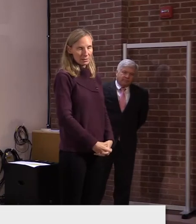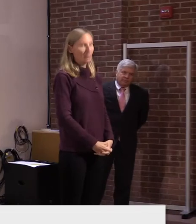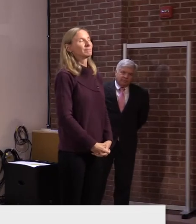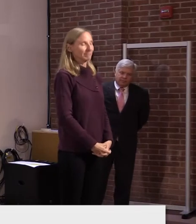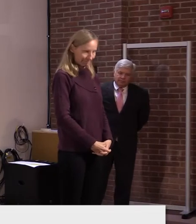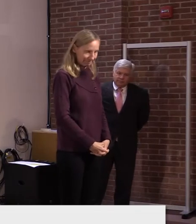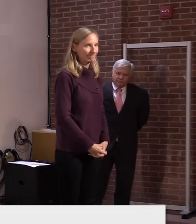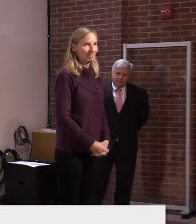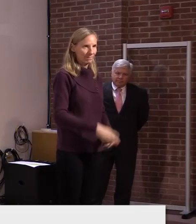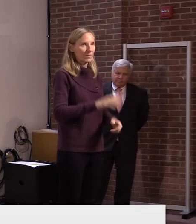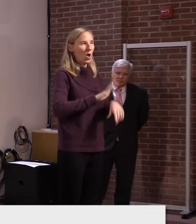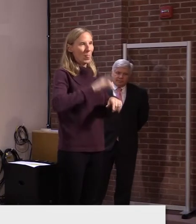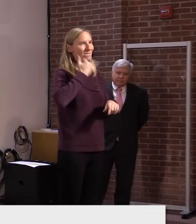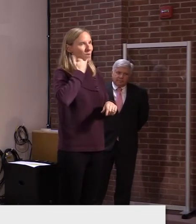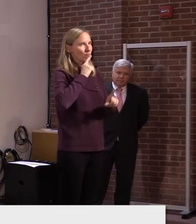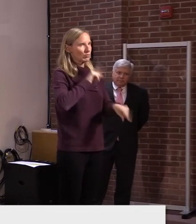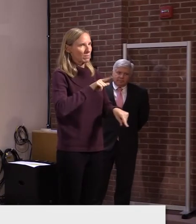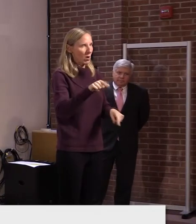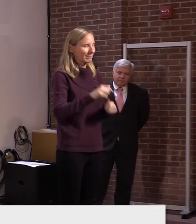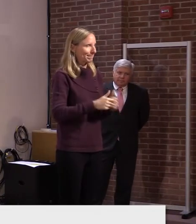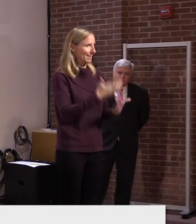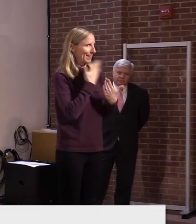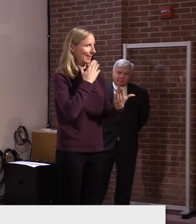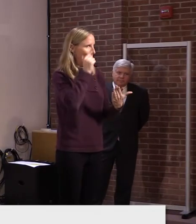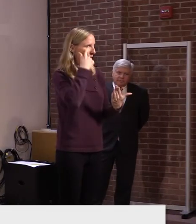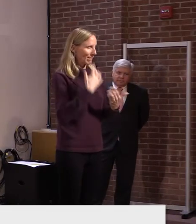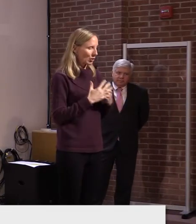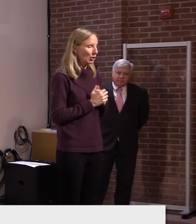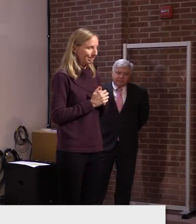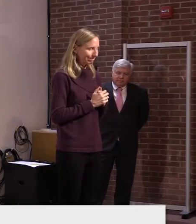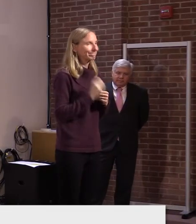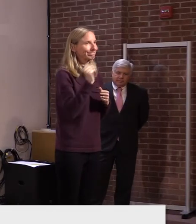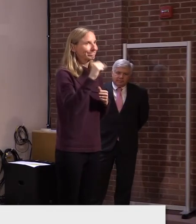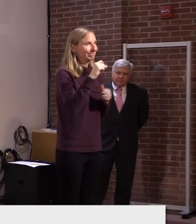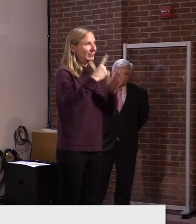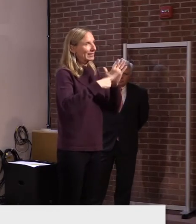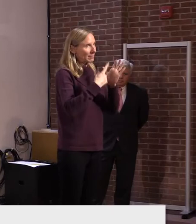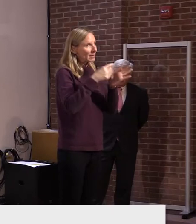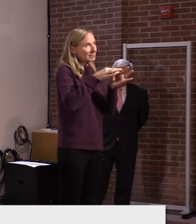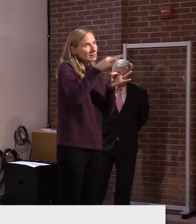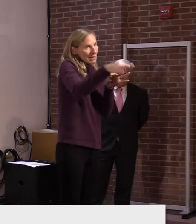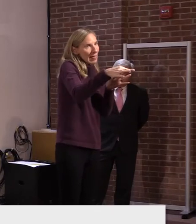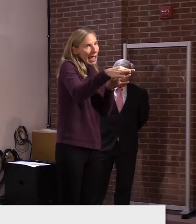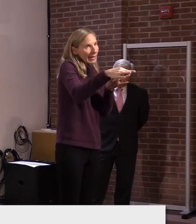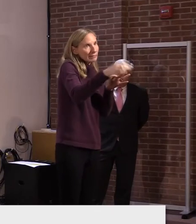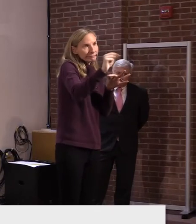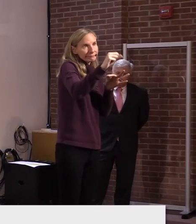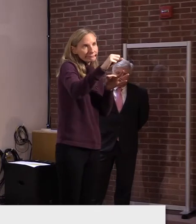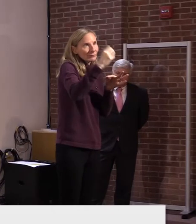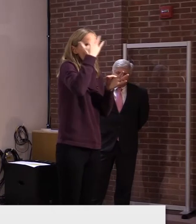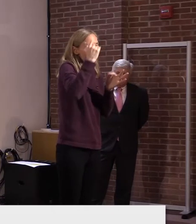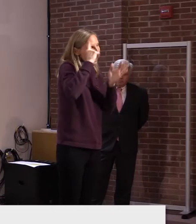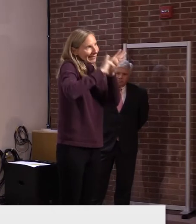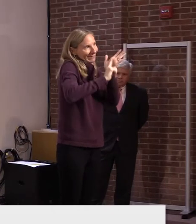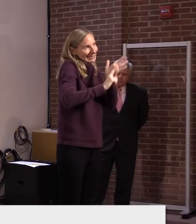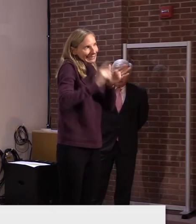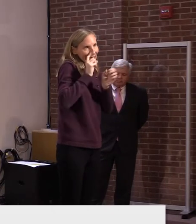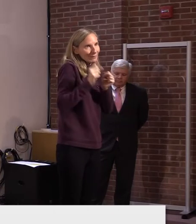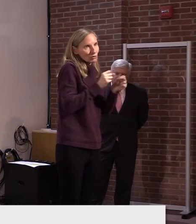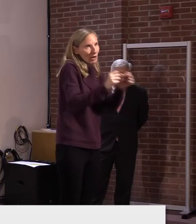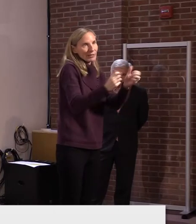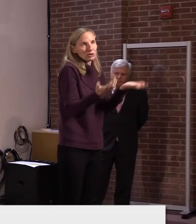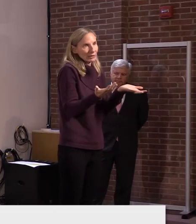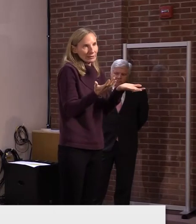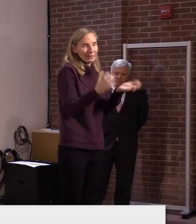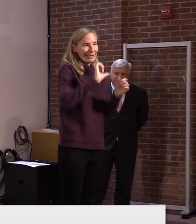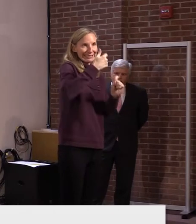Certainly, thank you, Governor. Thanks for the question. Occasionally, there are delays in reporting that relate to investigative strategy. A 10-month delay,